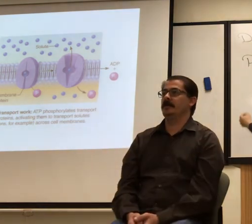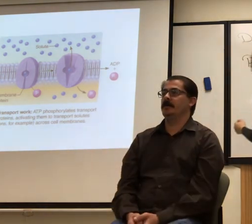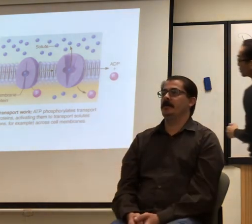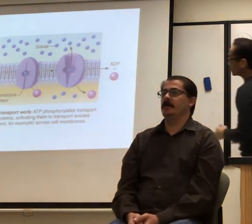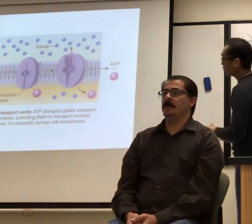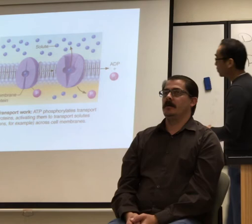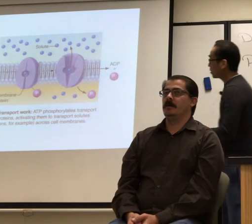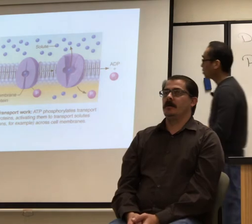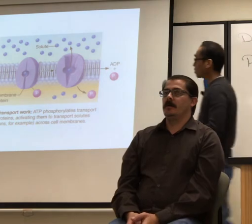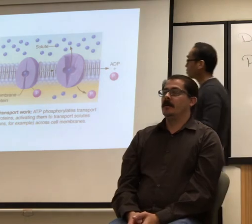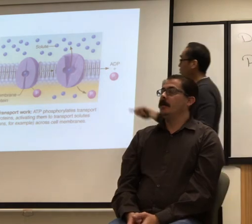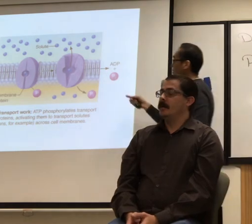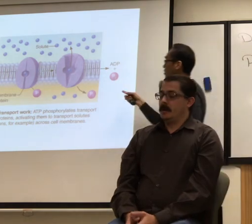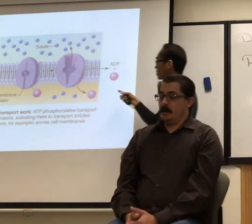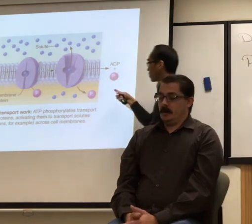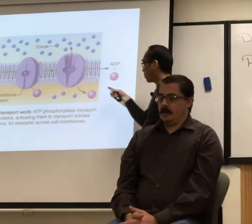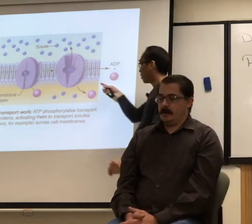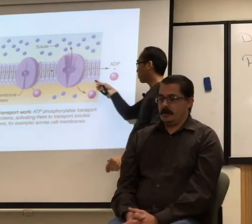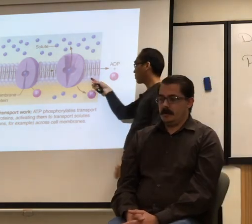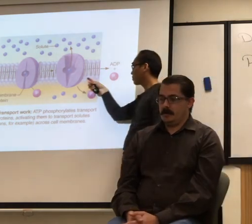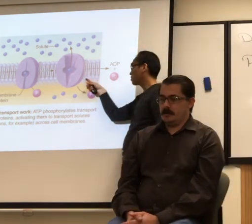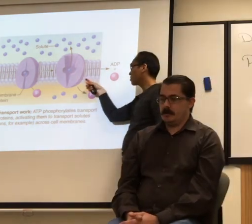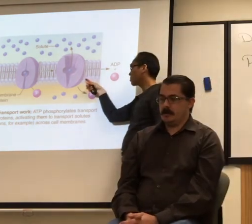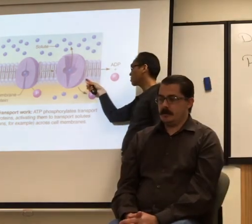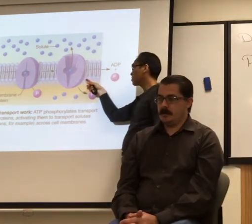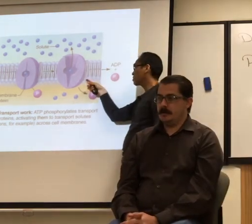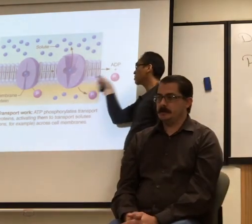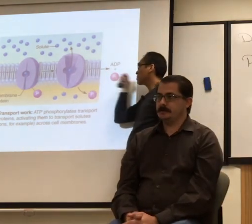that's what's kind of shown here. This is a pump.